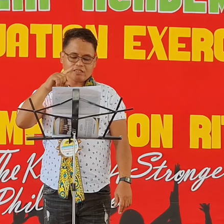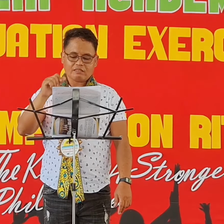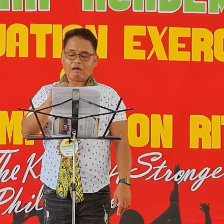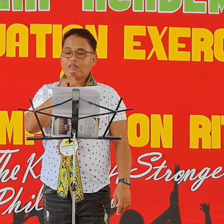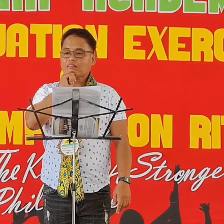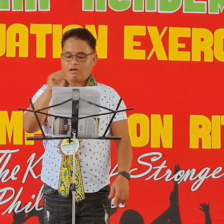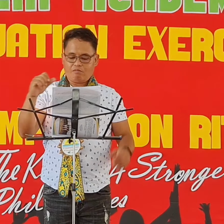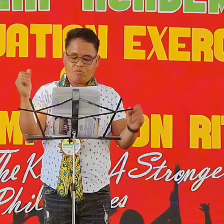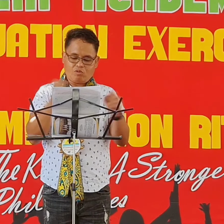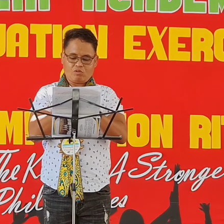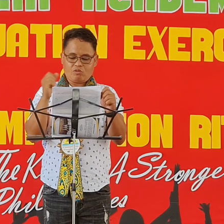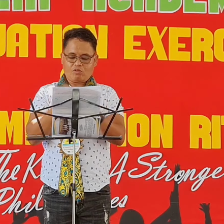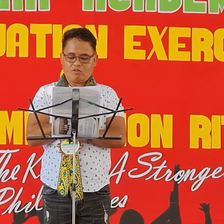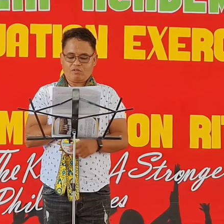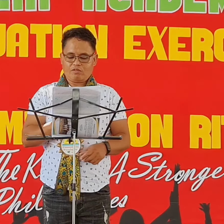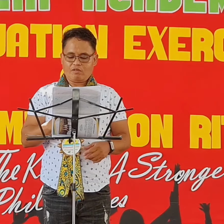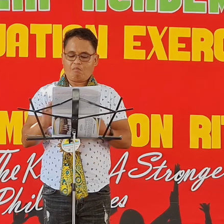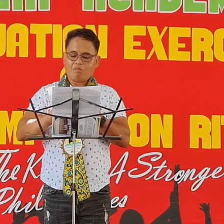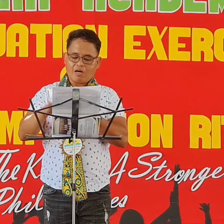My younger sister did not fight back.